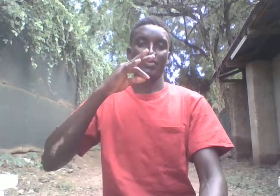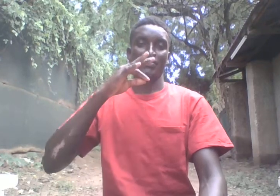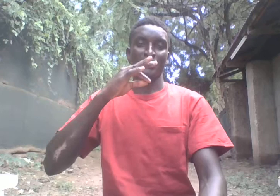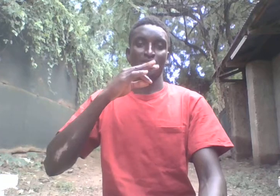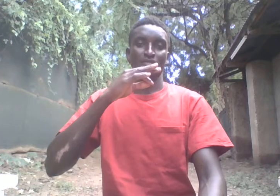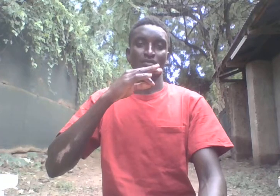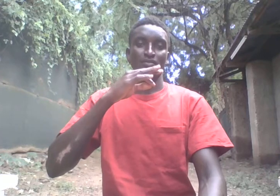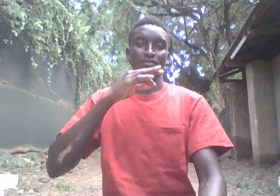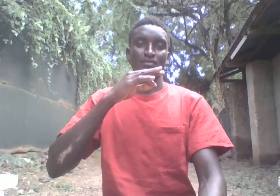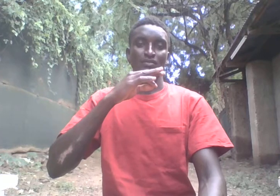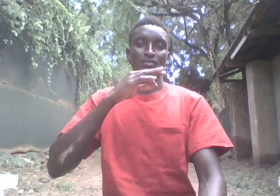Profit,